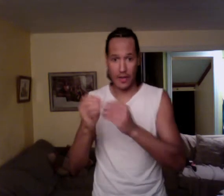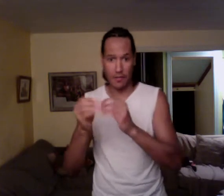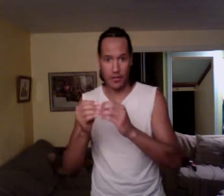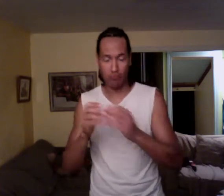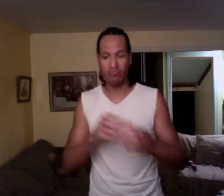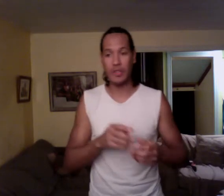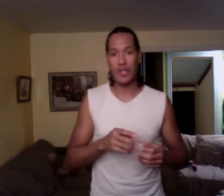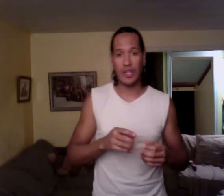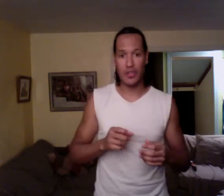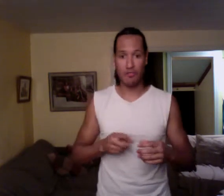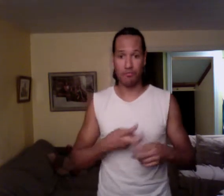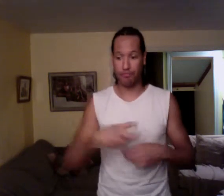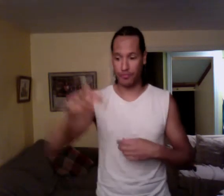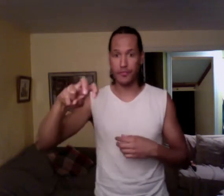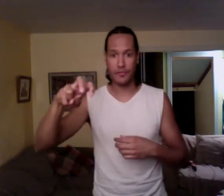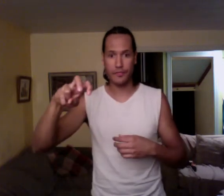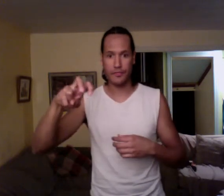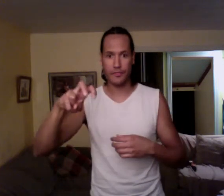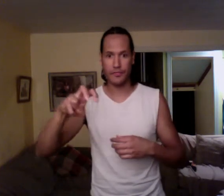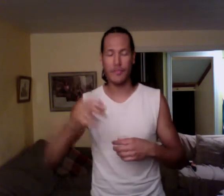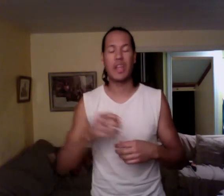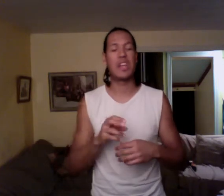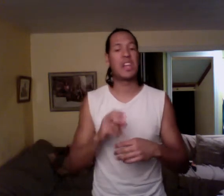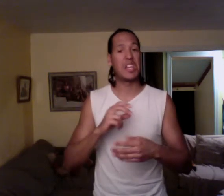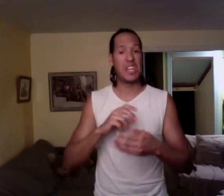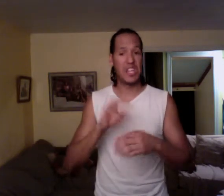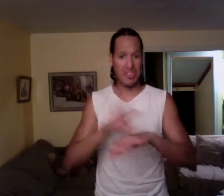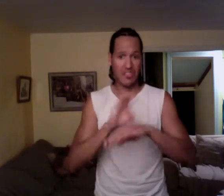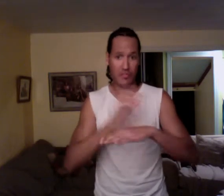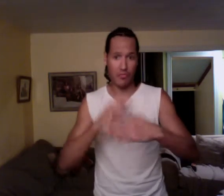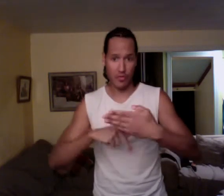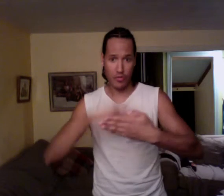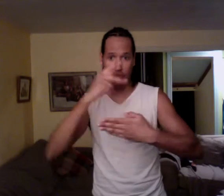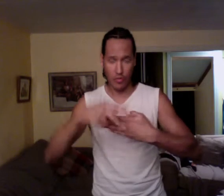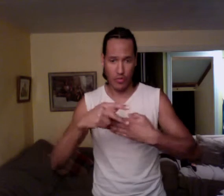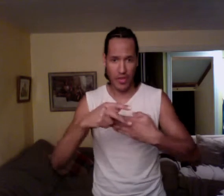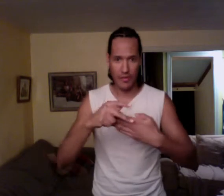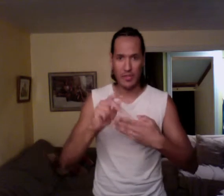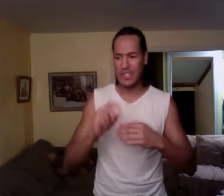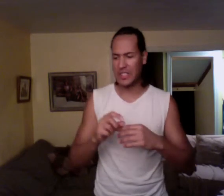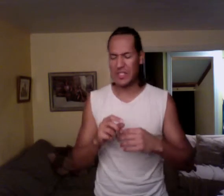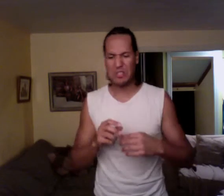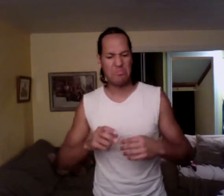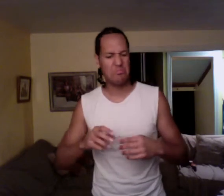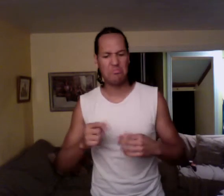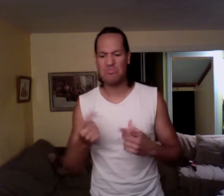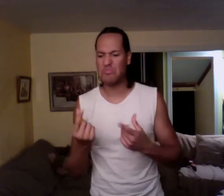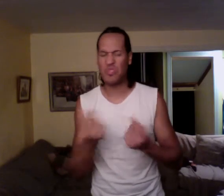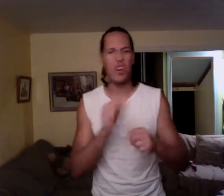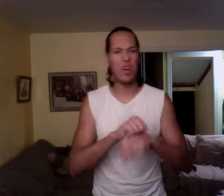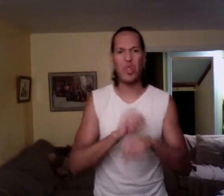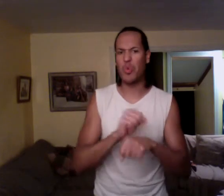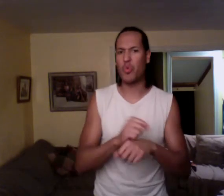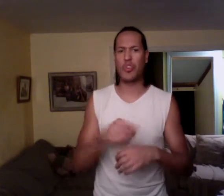nice about the computer program is that it will automatically do all of the tax work for you. It will do the federal